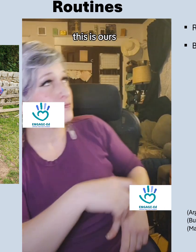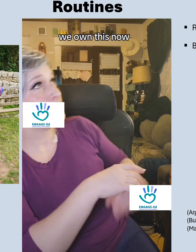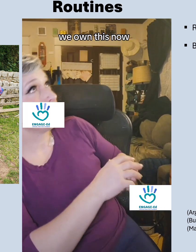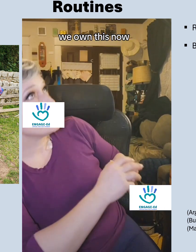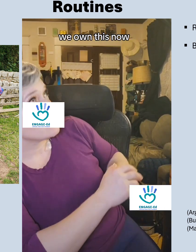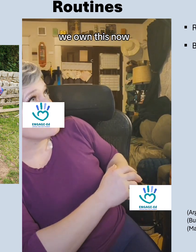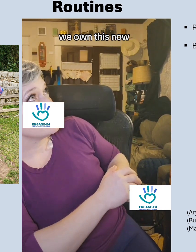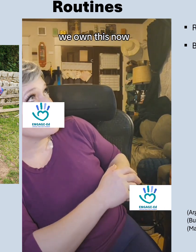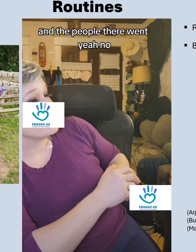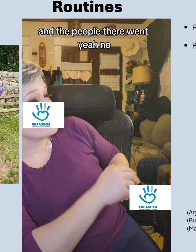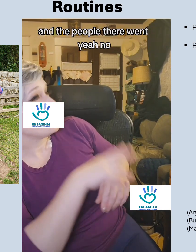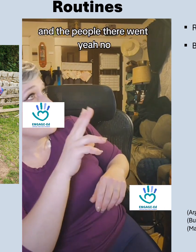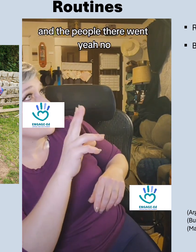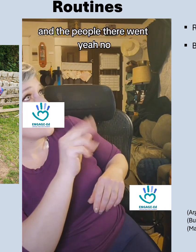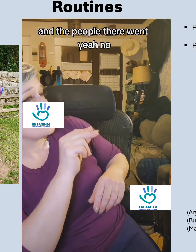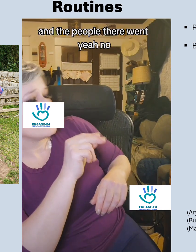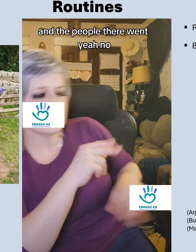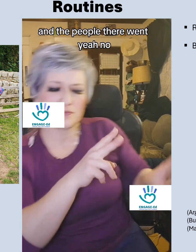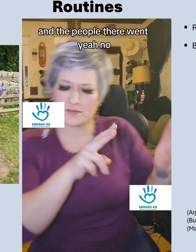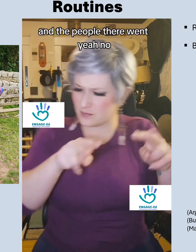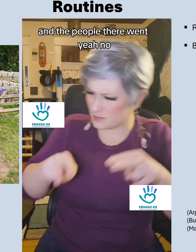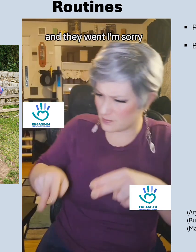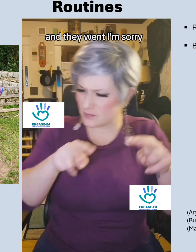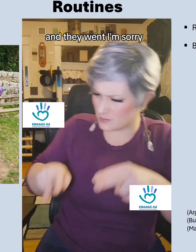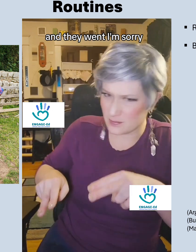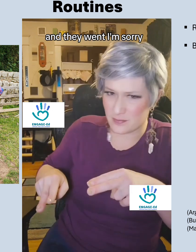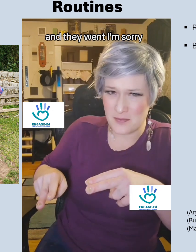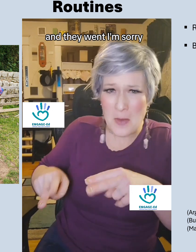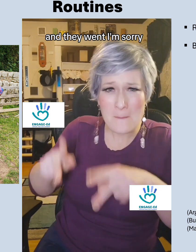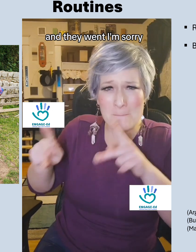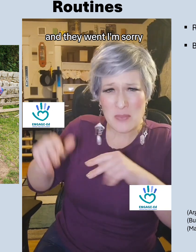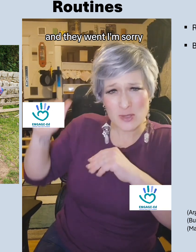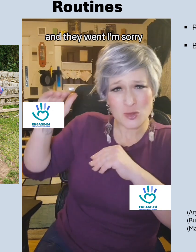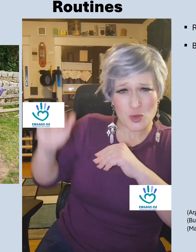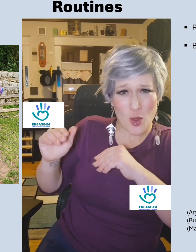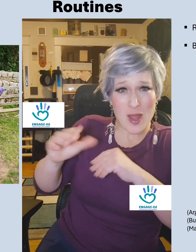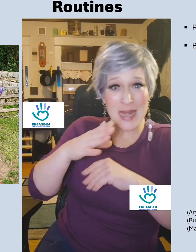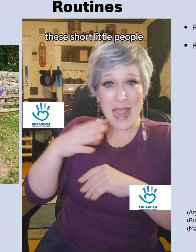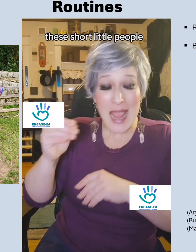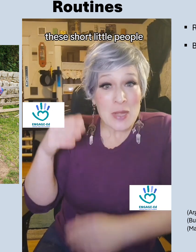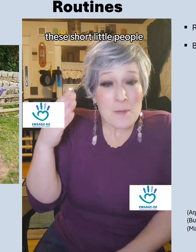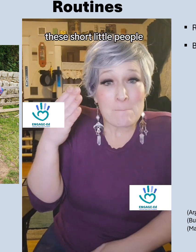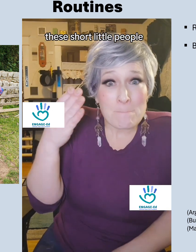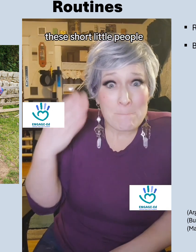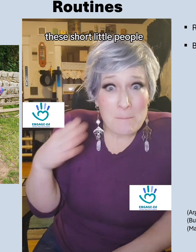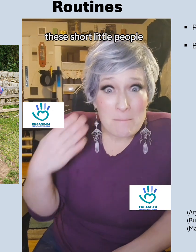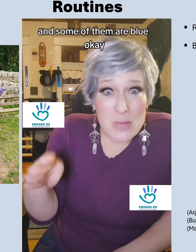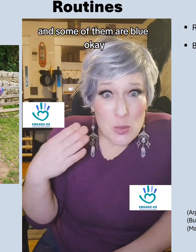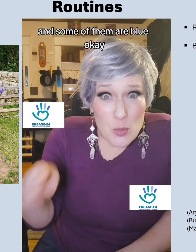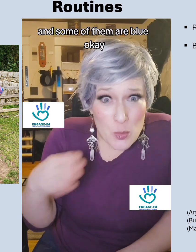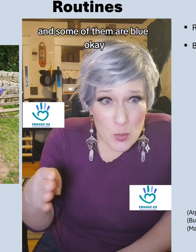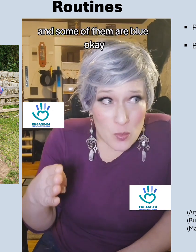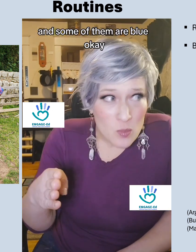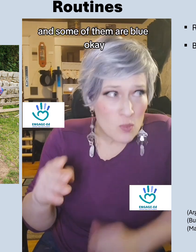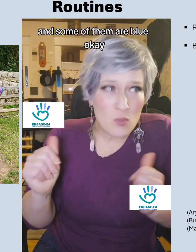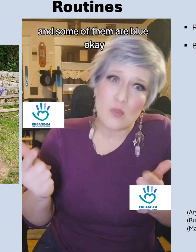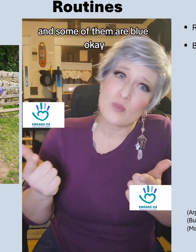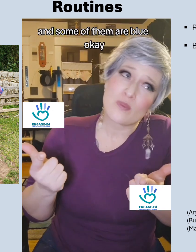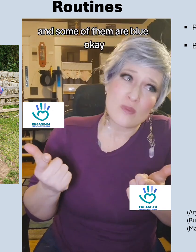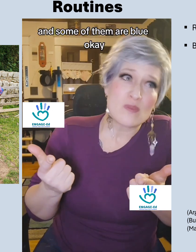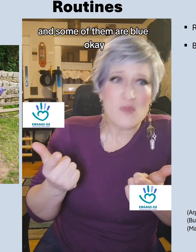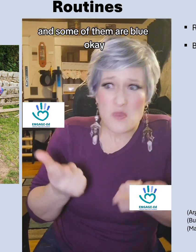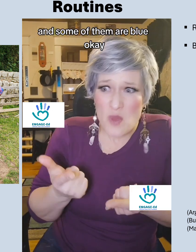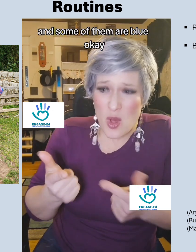ours. We own this now. And the people there went, yeah, no. And they went, I'm sorry. And these short little people, and some of them are